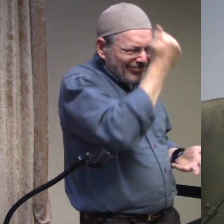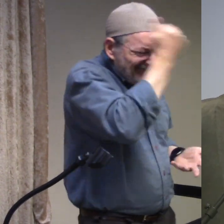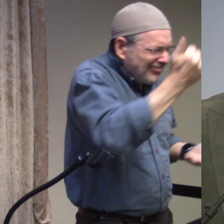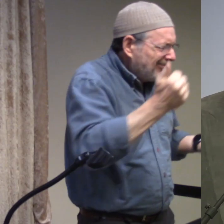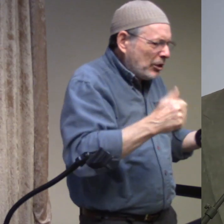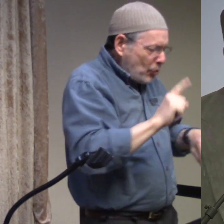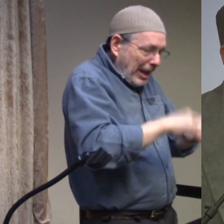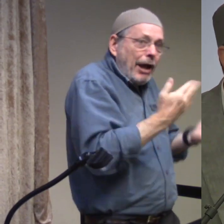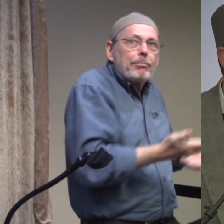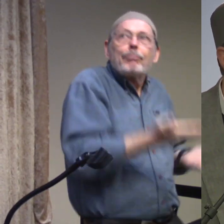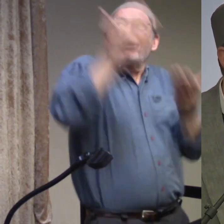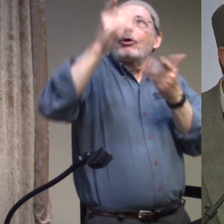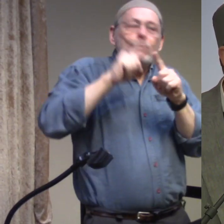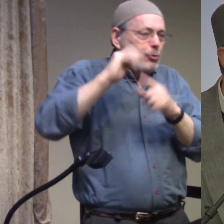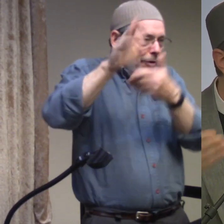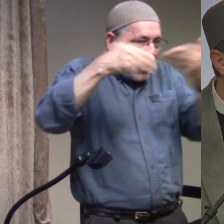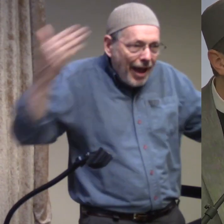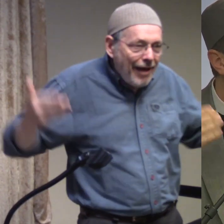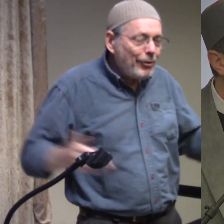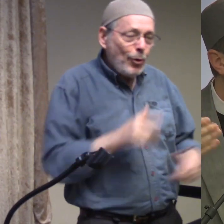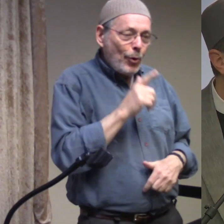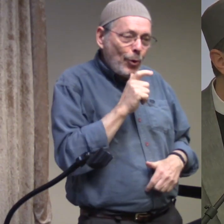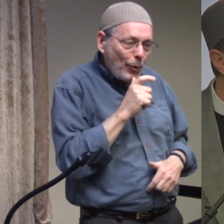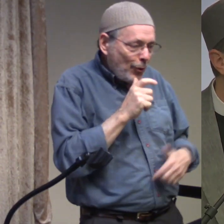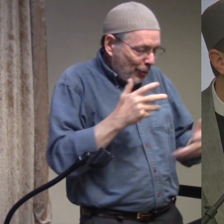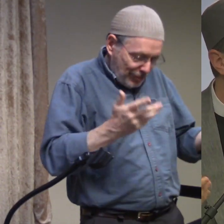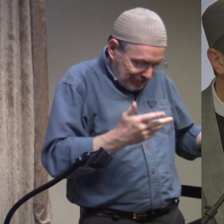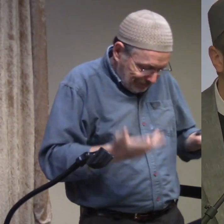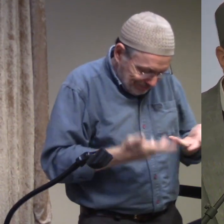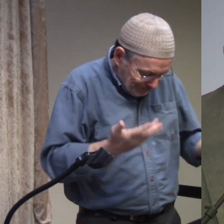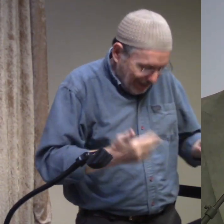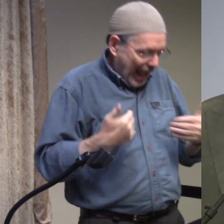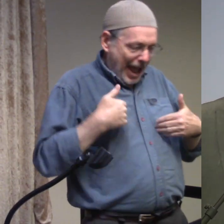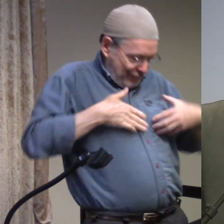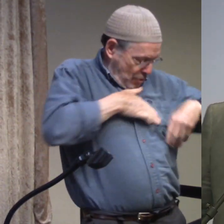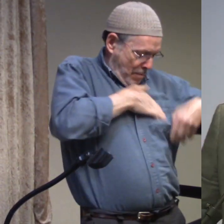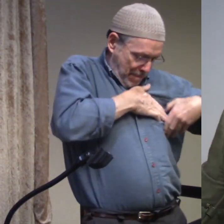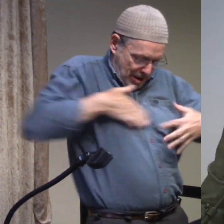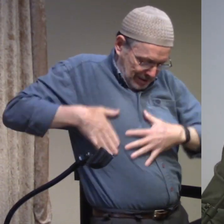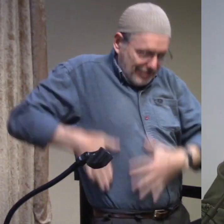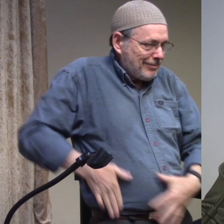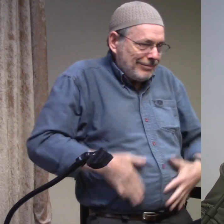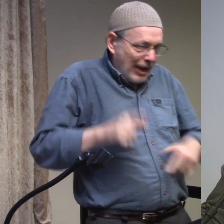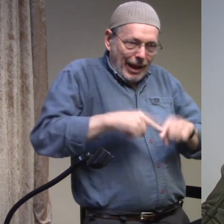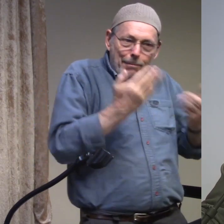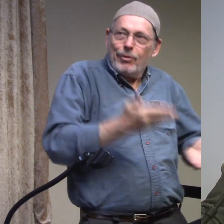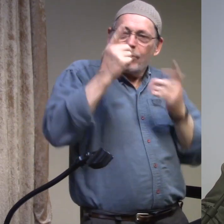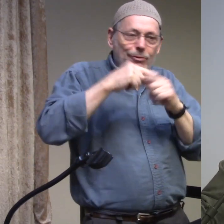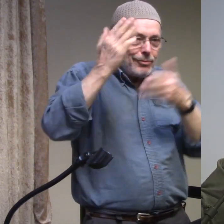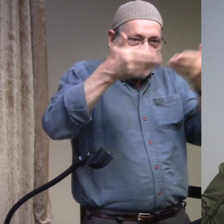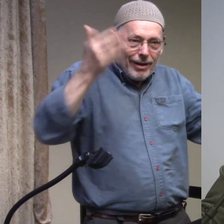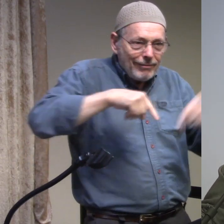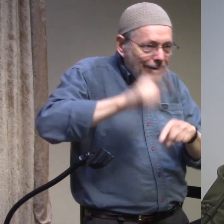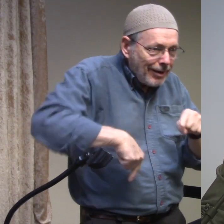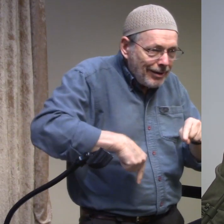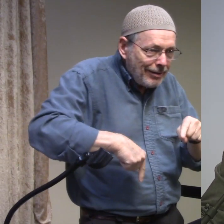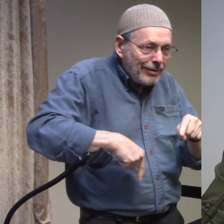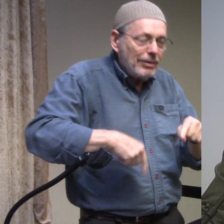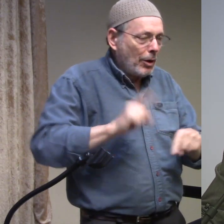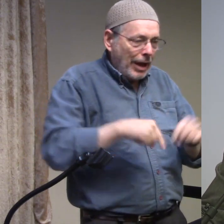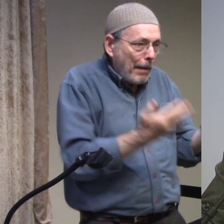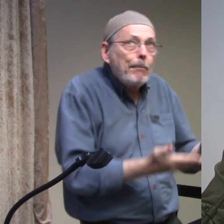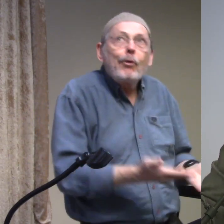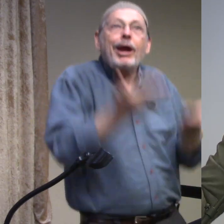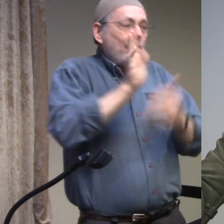has no pockets. The kafan that we get wrapped with in the grave has no pockets. We can't take anything with